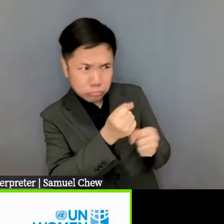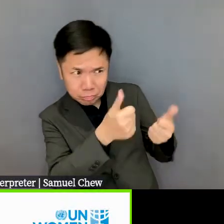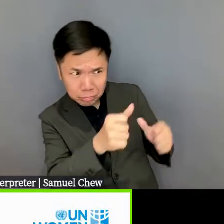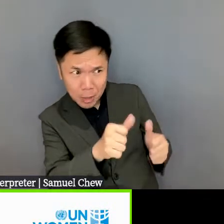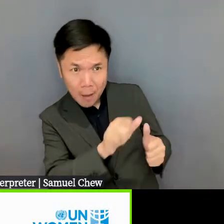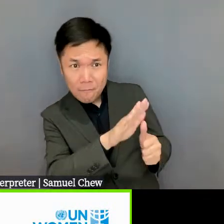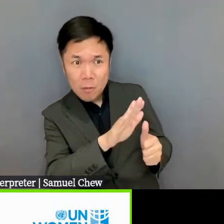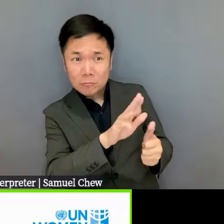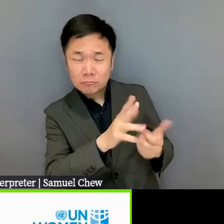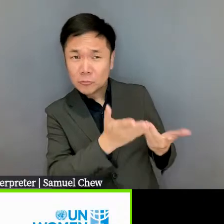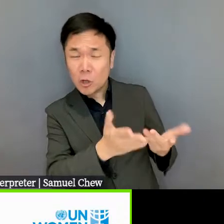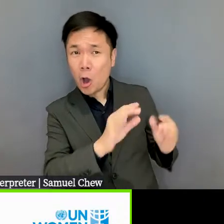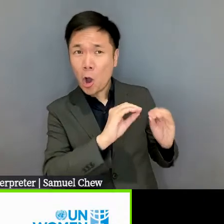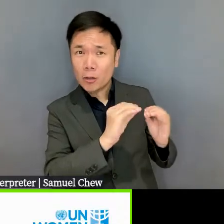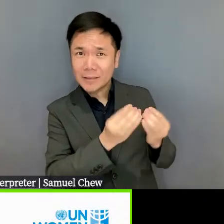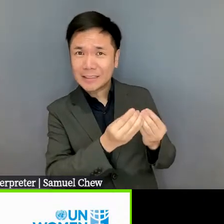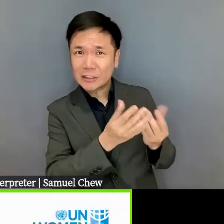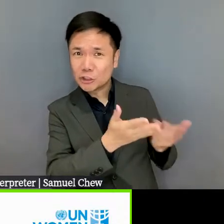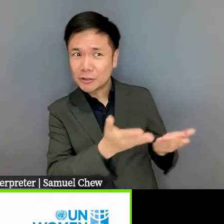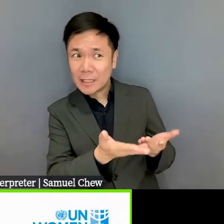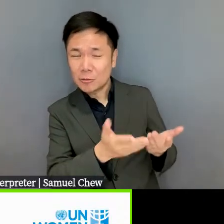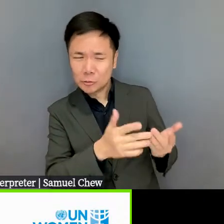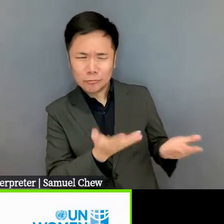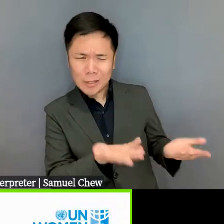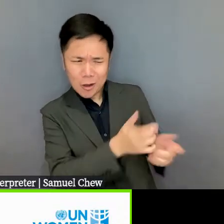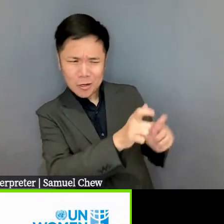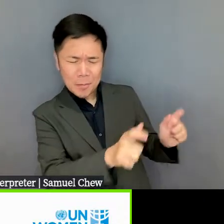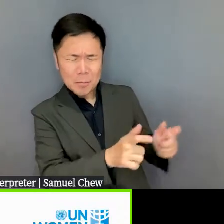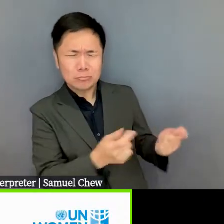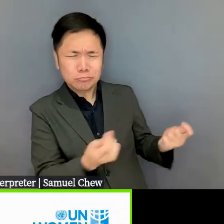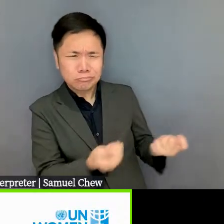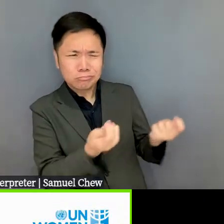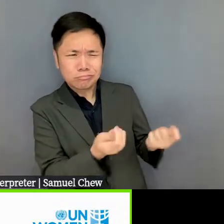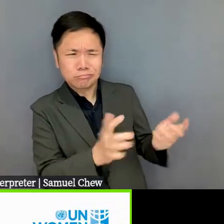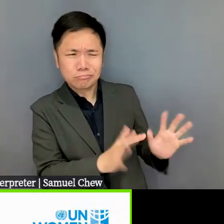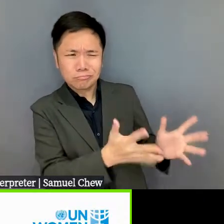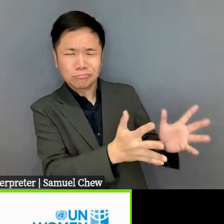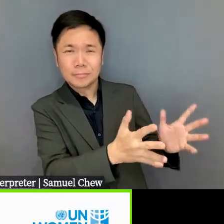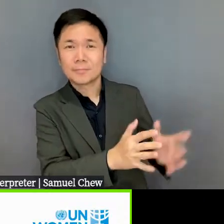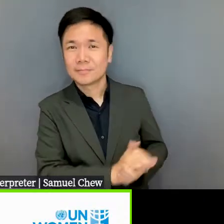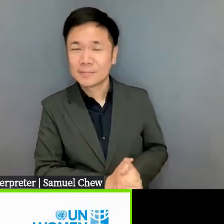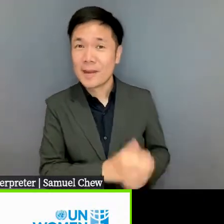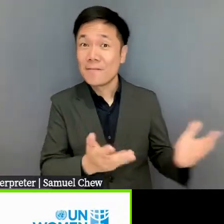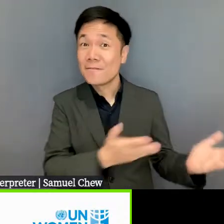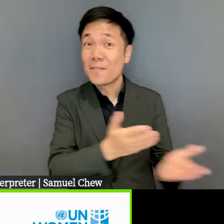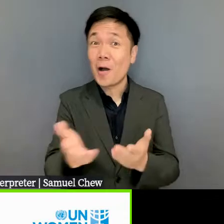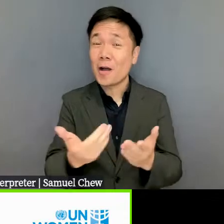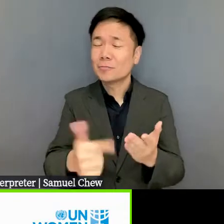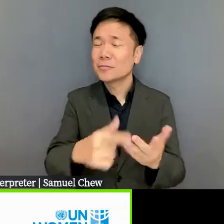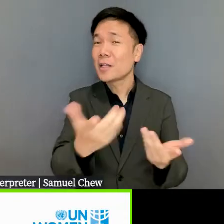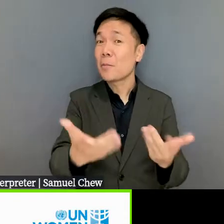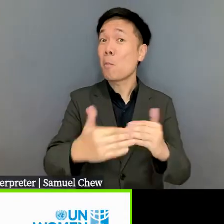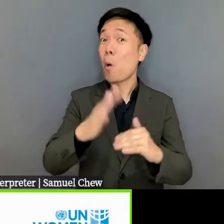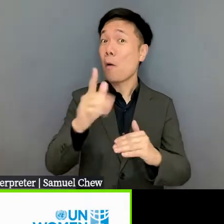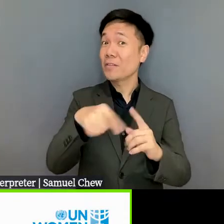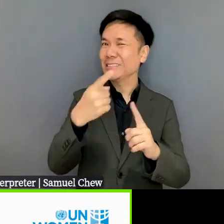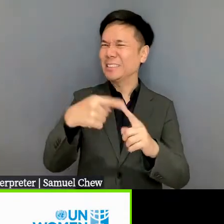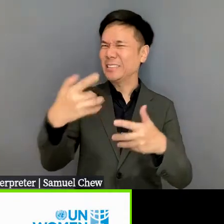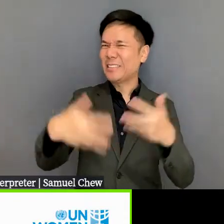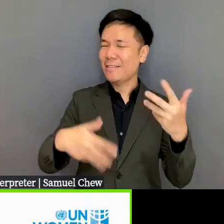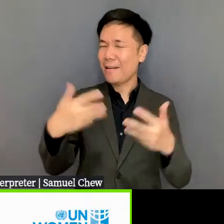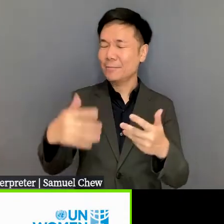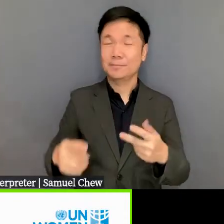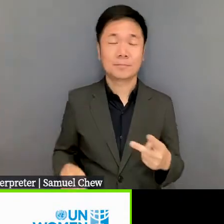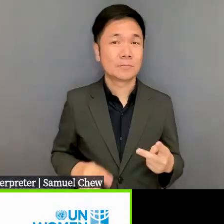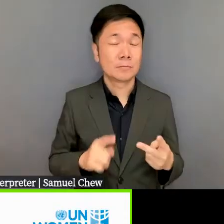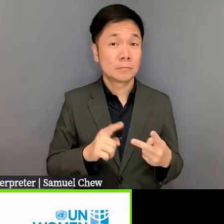to celebrate that work. So there are some really good concrete examples to start to collect data, to look at where